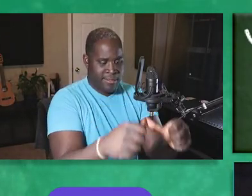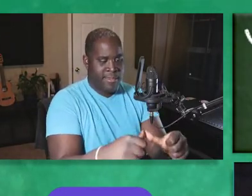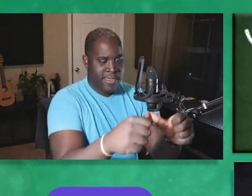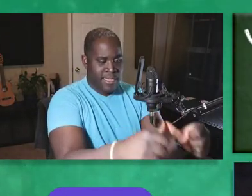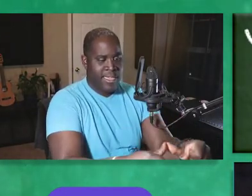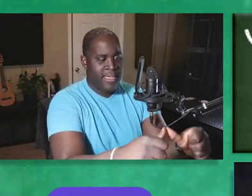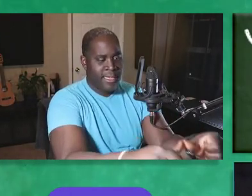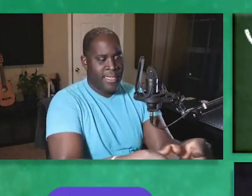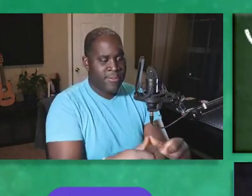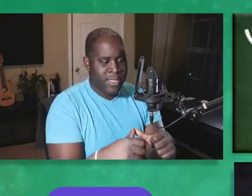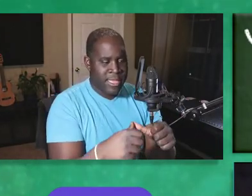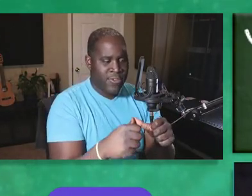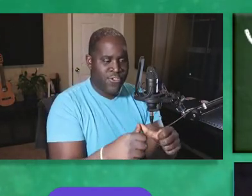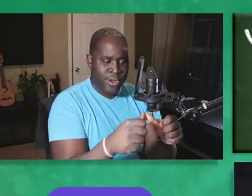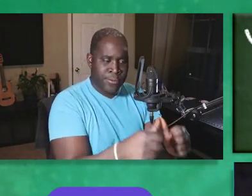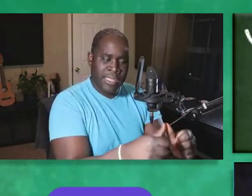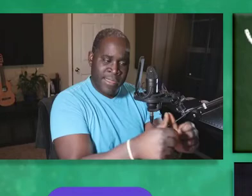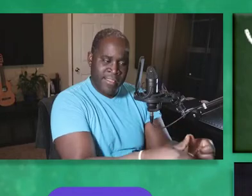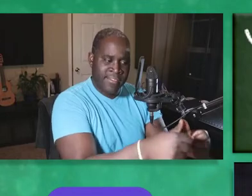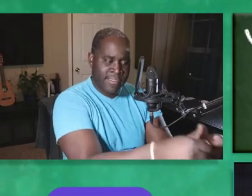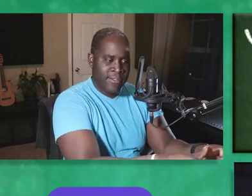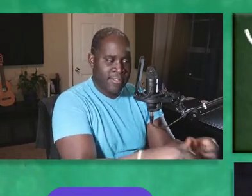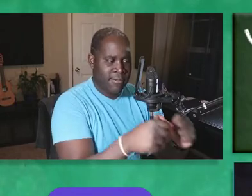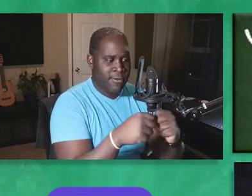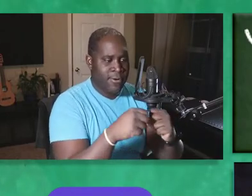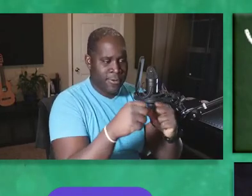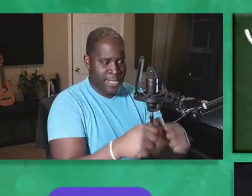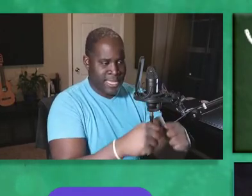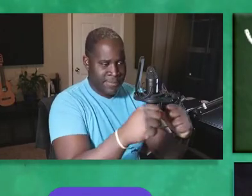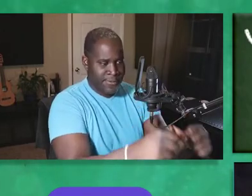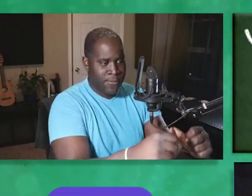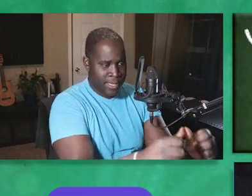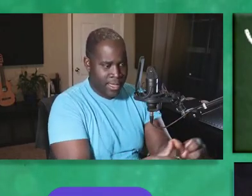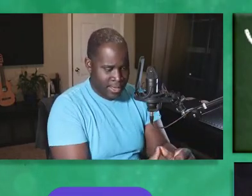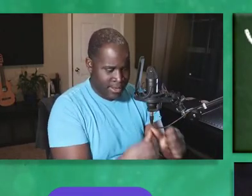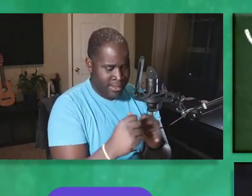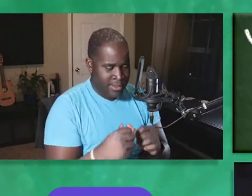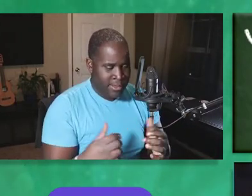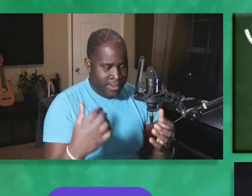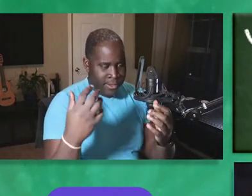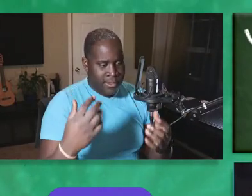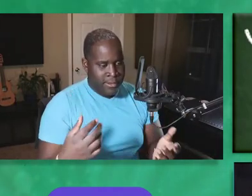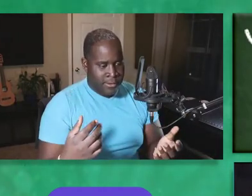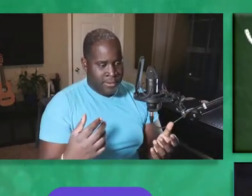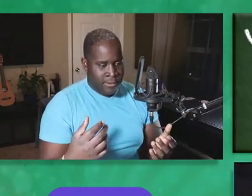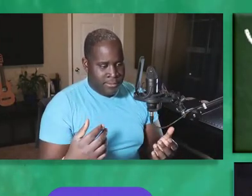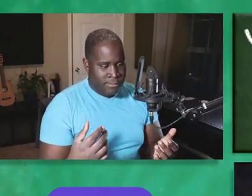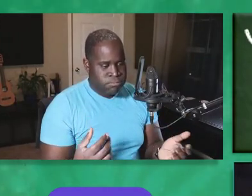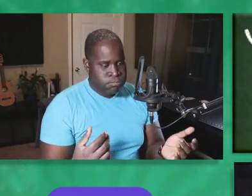like it generally means still or keeps going on.